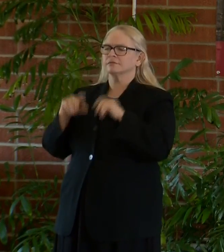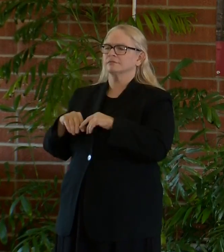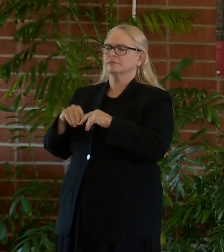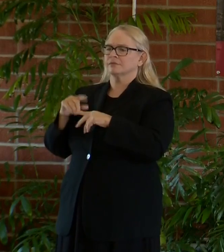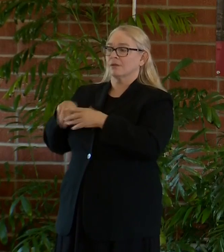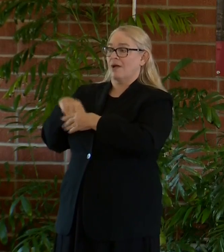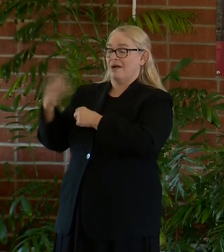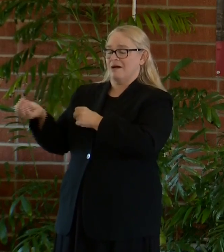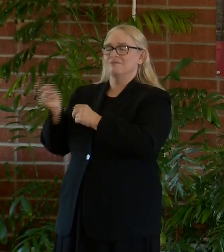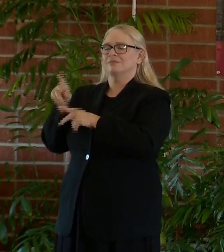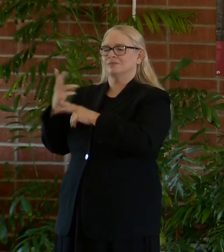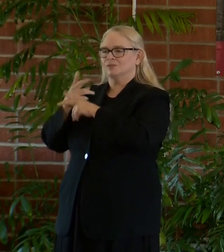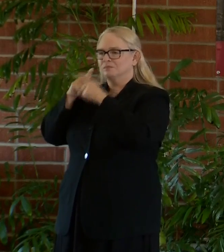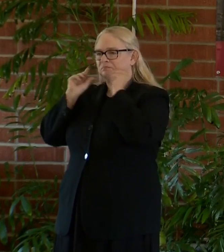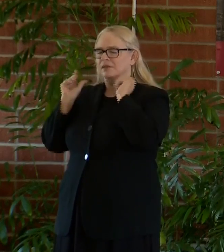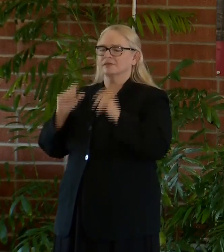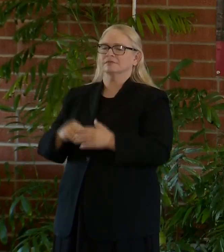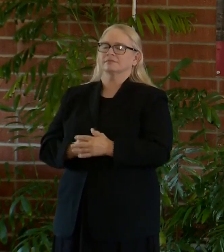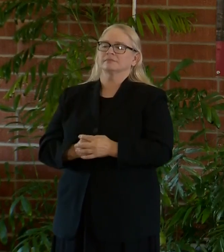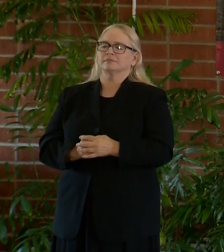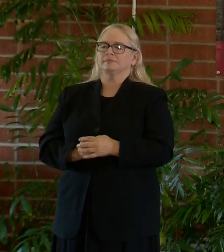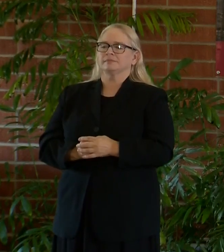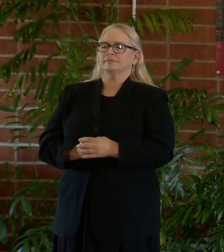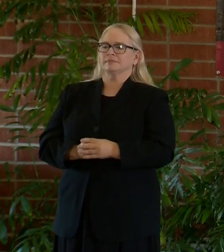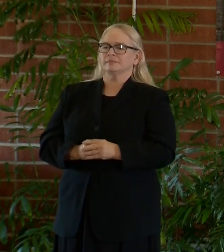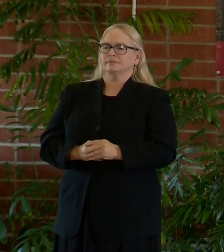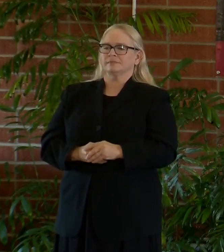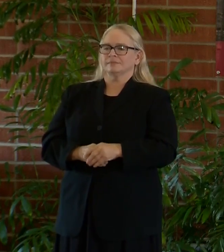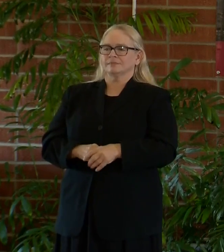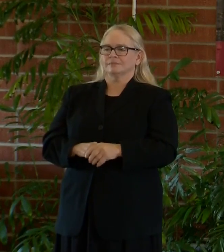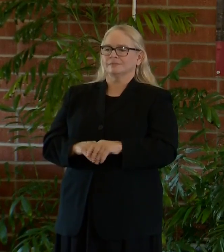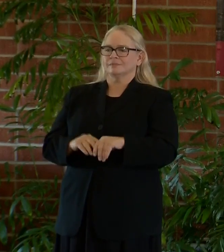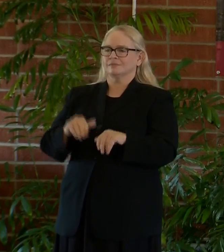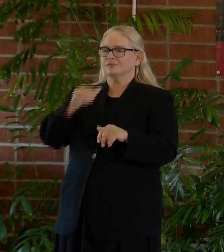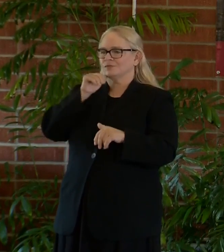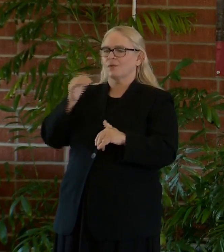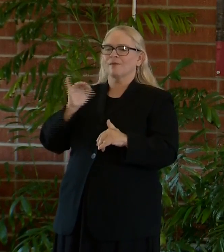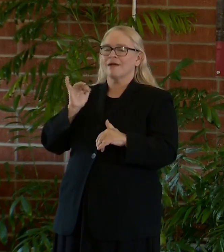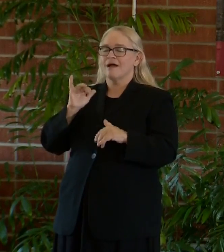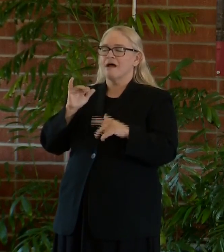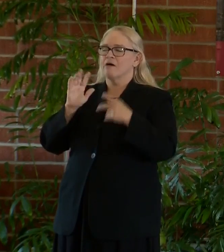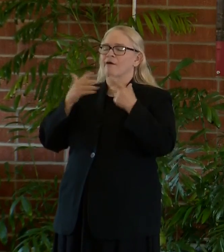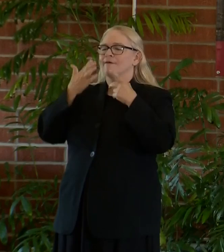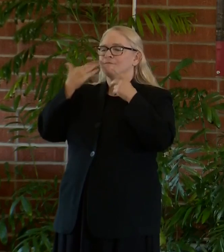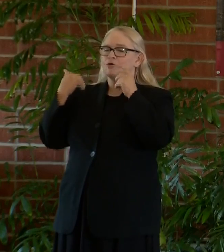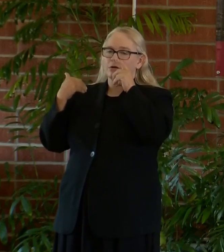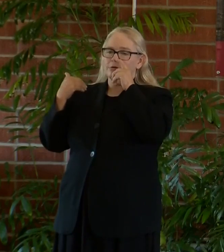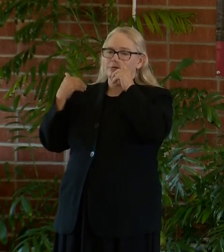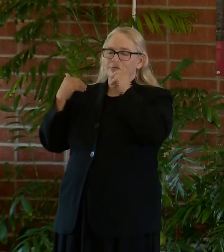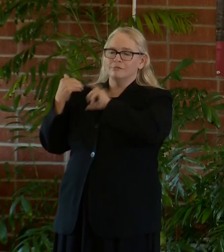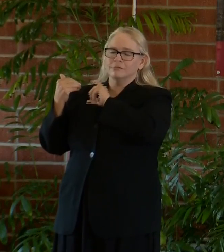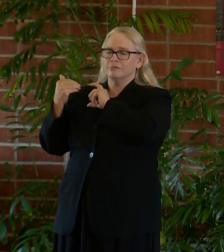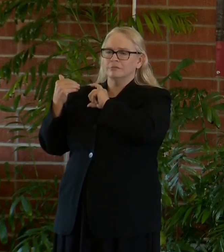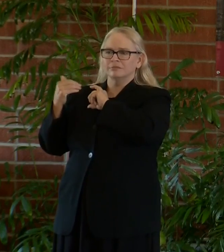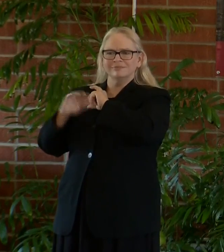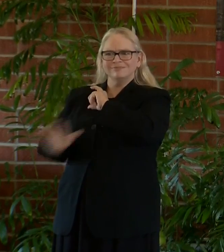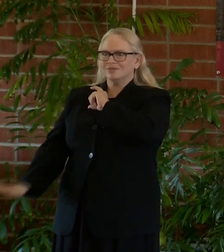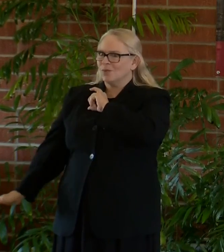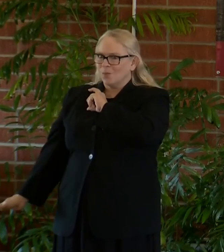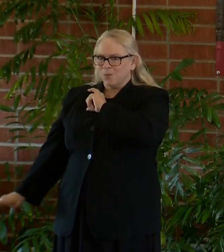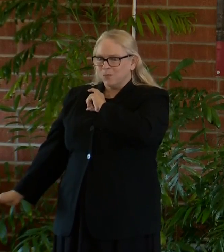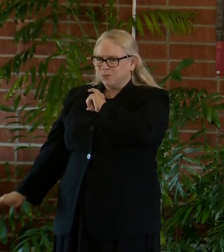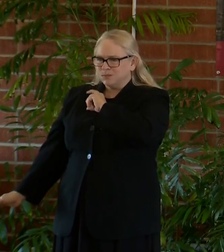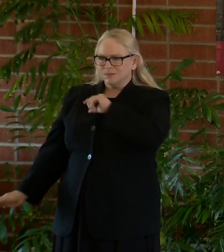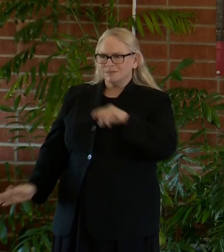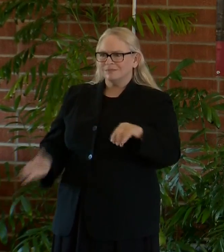happen is we are also letting down our guard, not just at our workplace during breaks, during